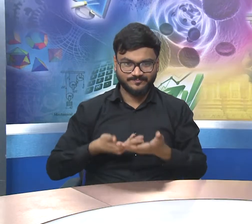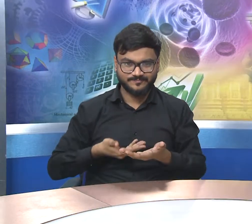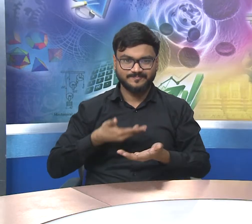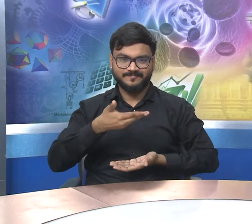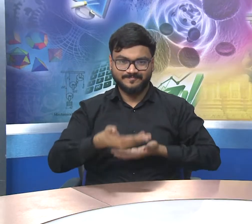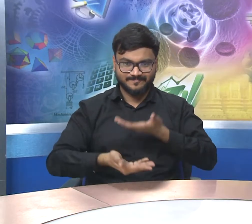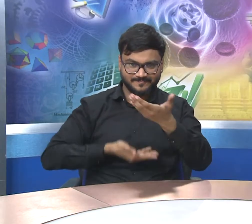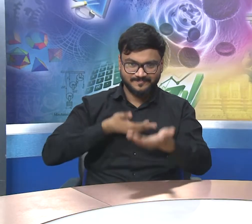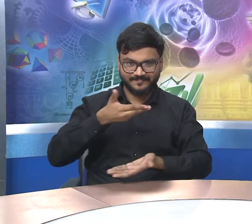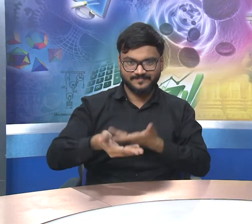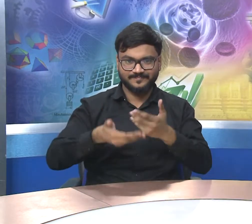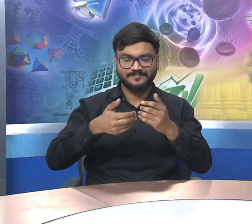Welcome back to our classes.